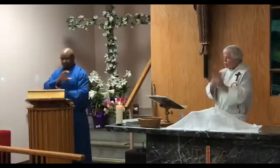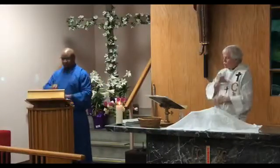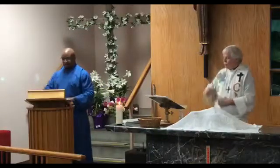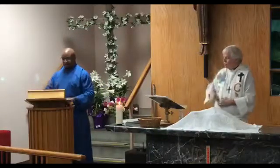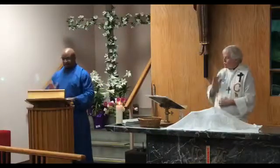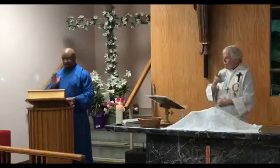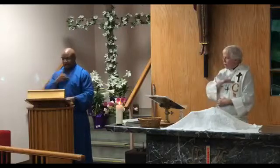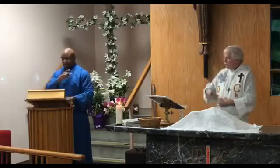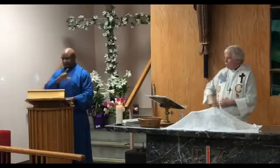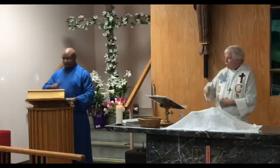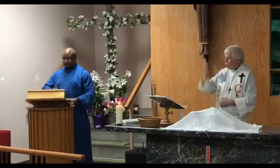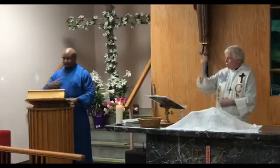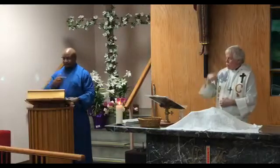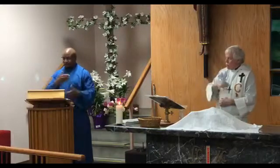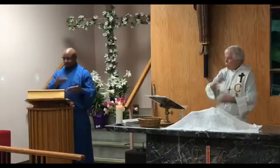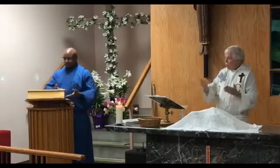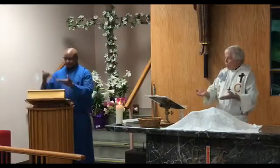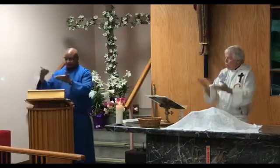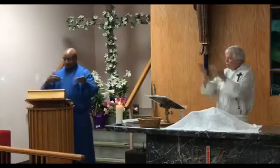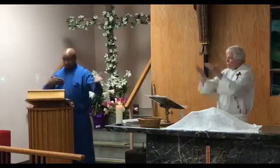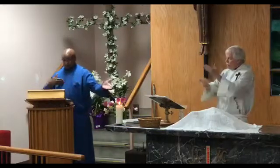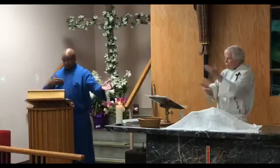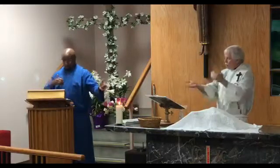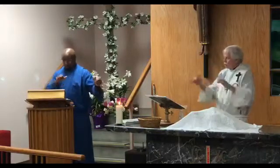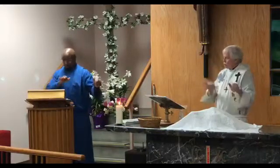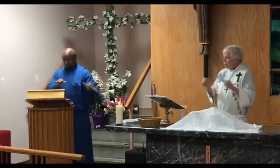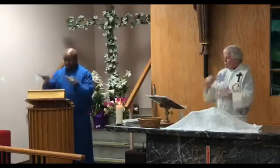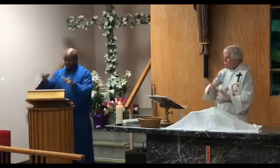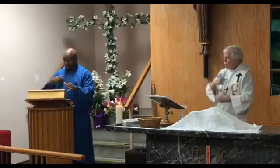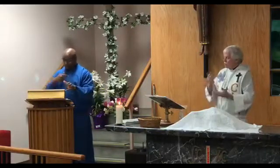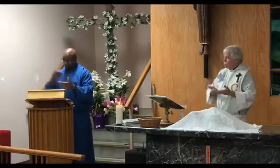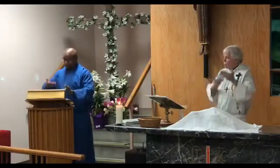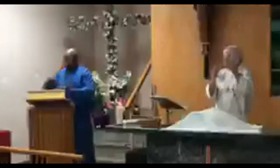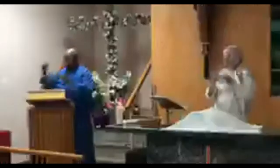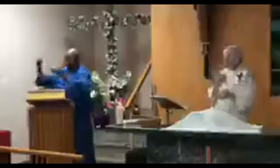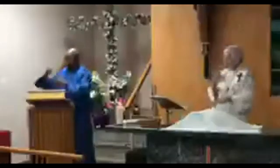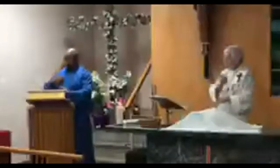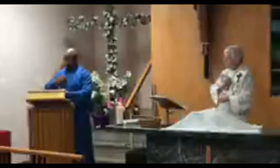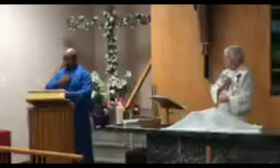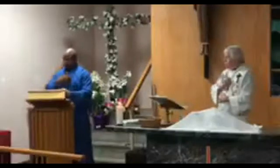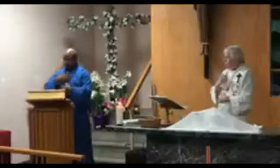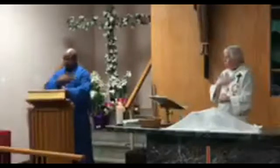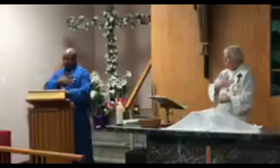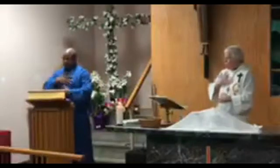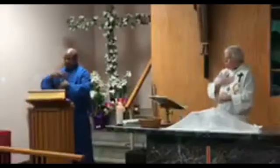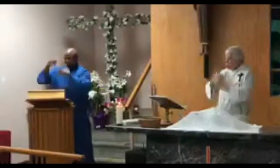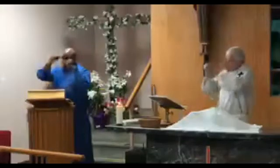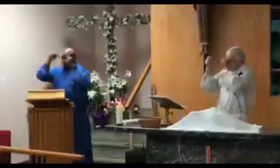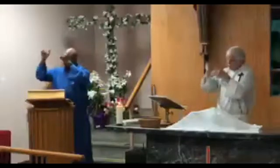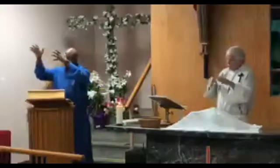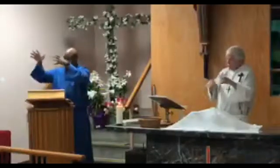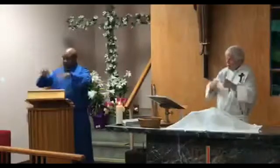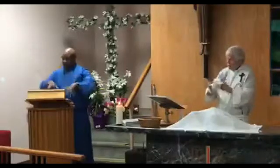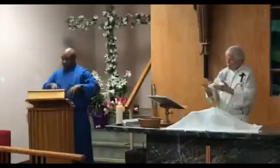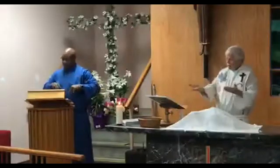Jesus Christ, our Lord, we offer those just as we offer ourselves.